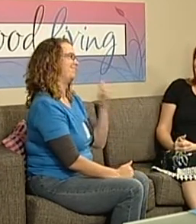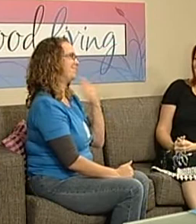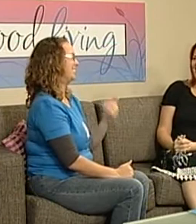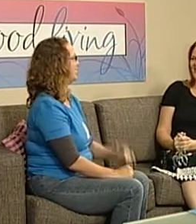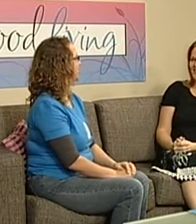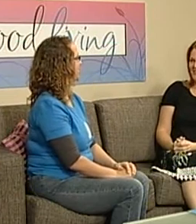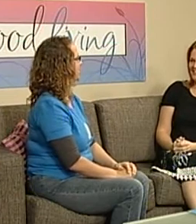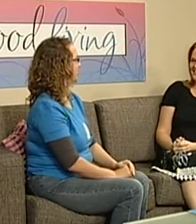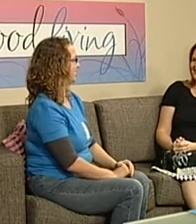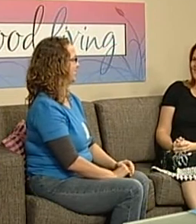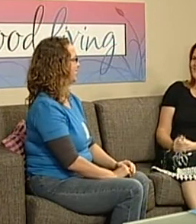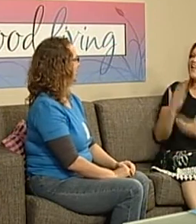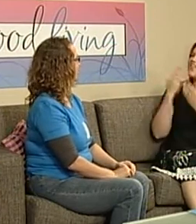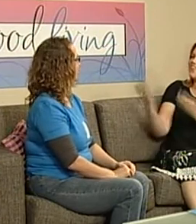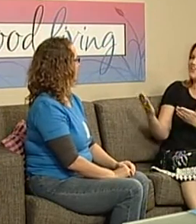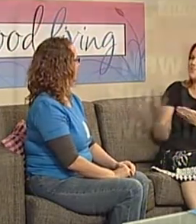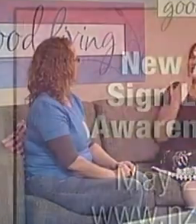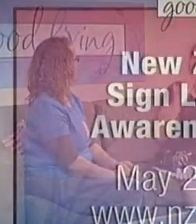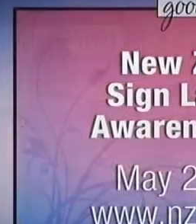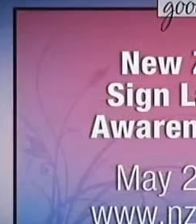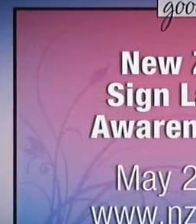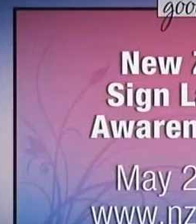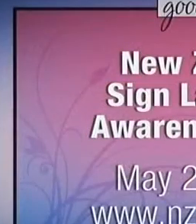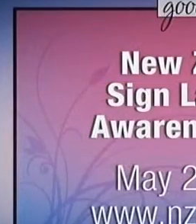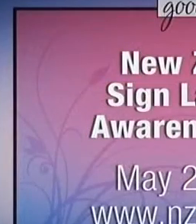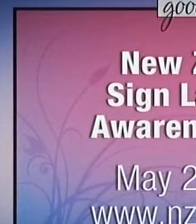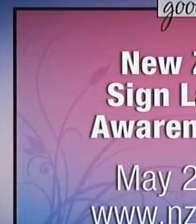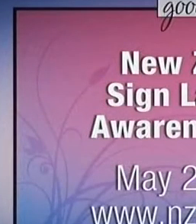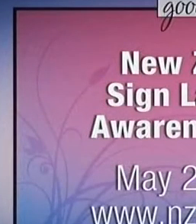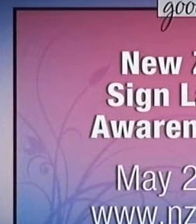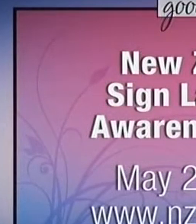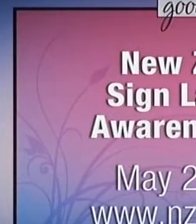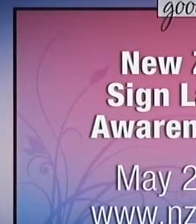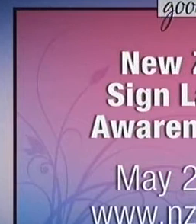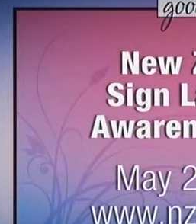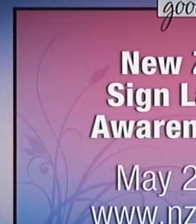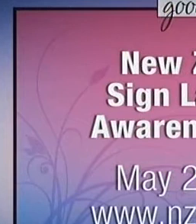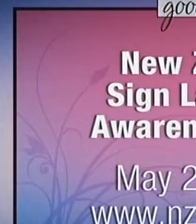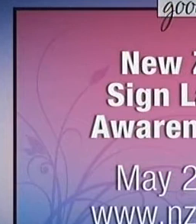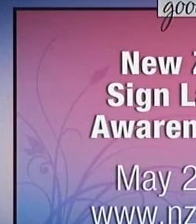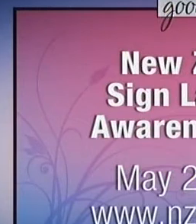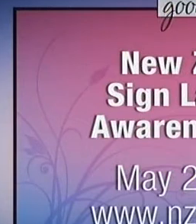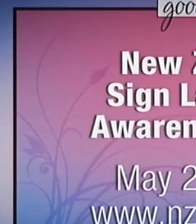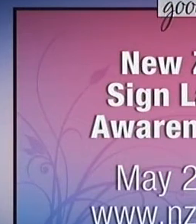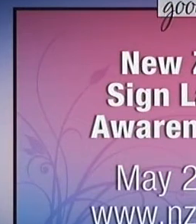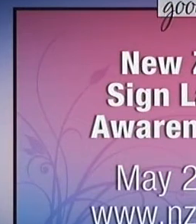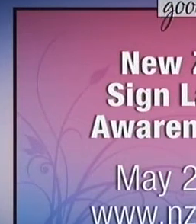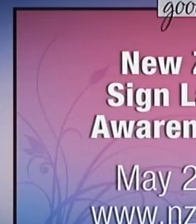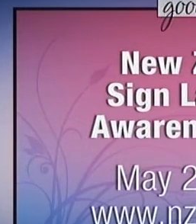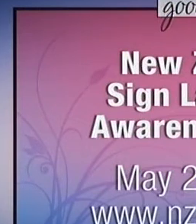Thank you very much. Thank you, Joyce, and thank you, Nichola. My sister, by the way. New Zealand Sign Language Awareness Week is happening this